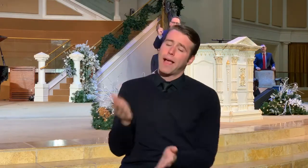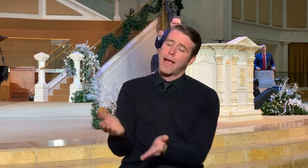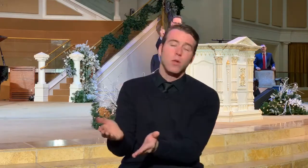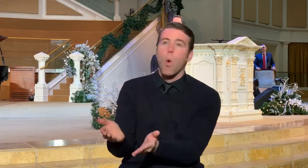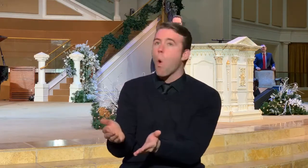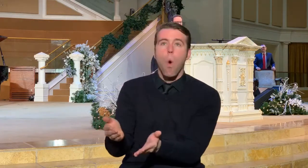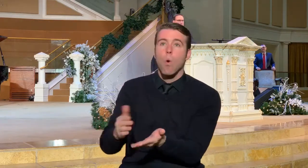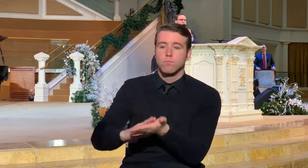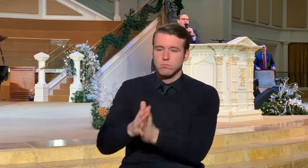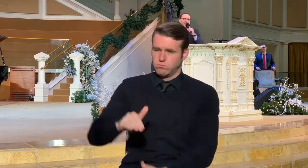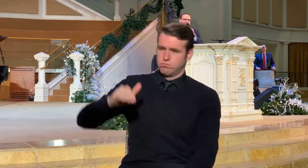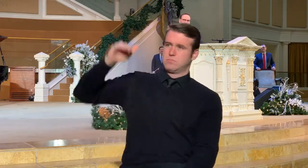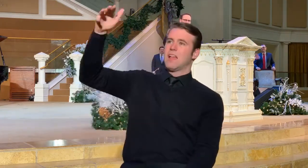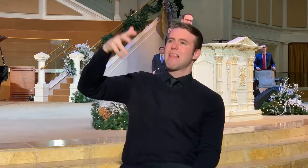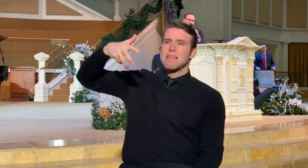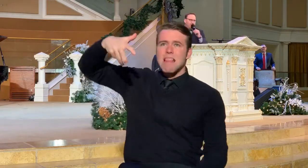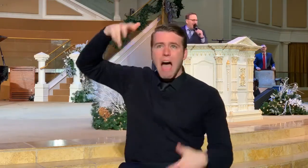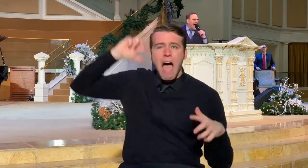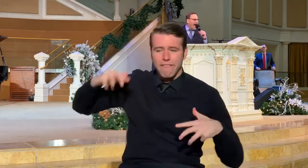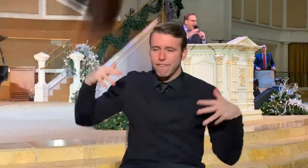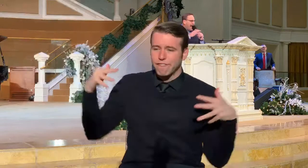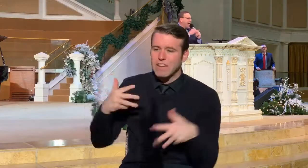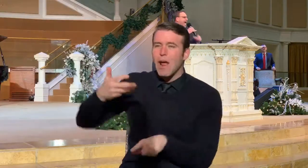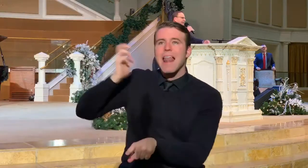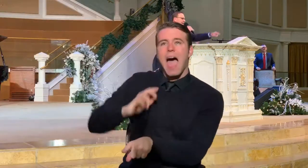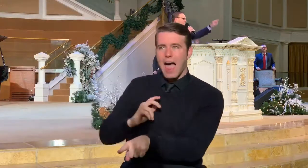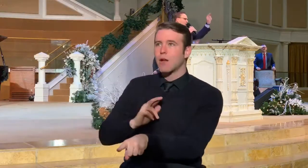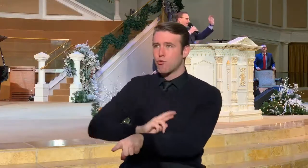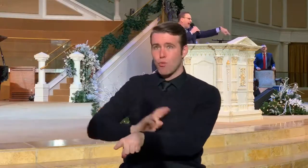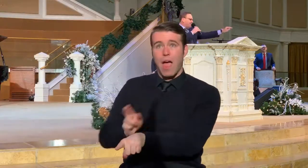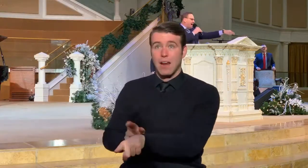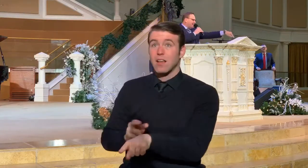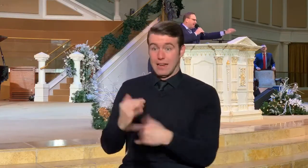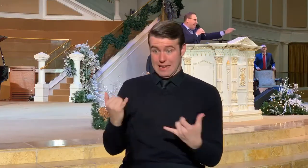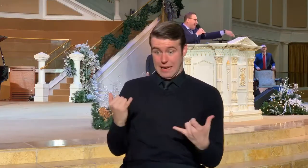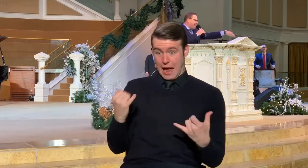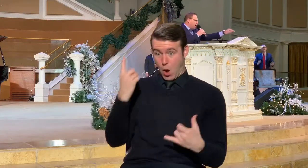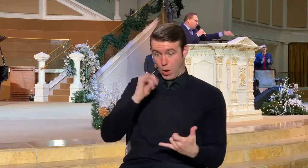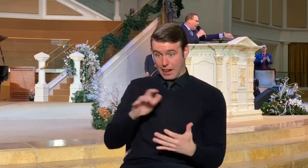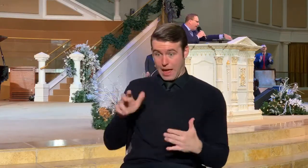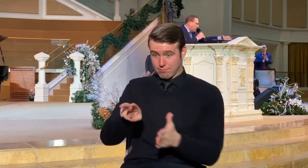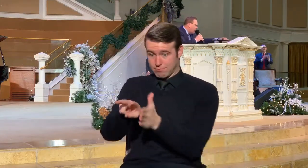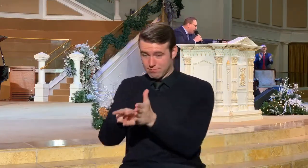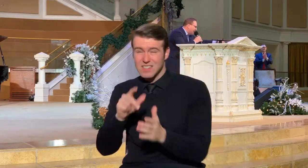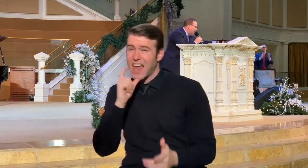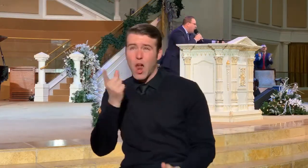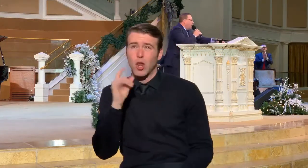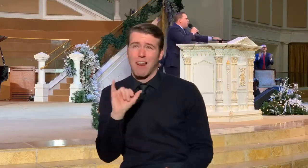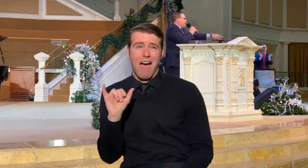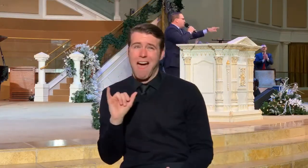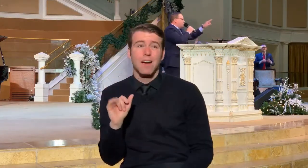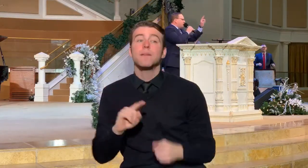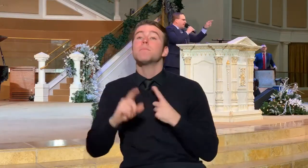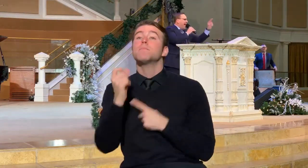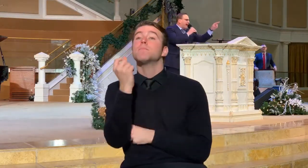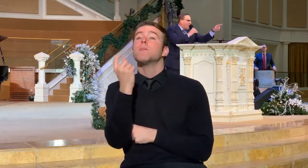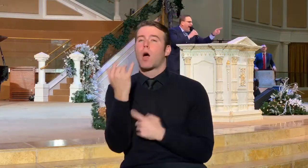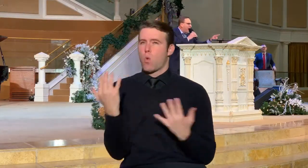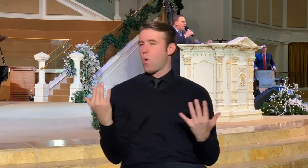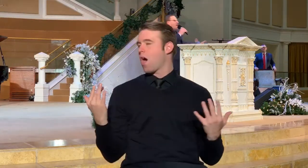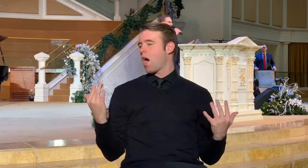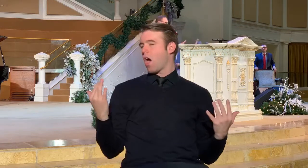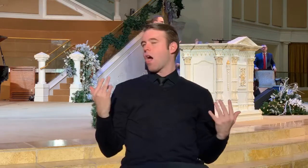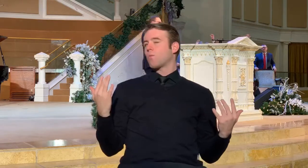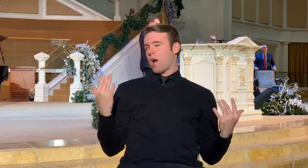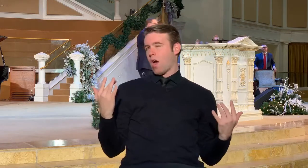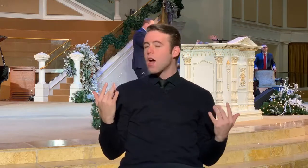that's a lion. That's a fierce lion. And he don't look like much in that little cradle right there. But you just hang